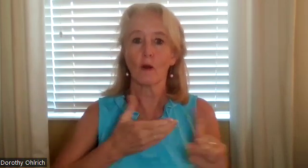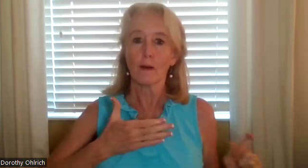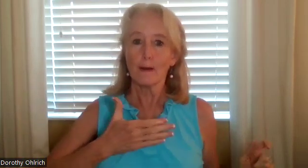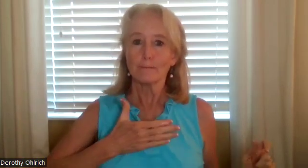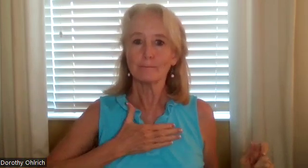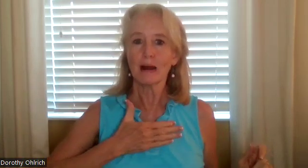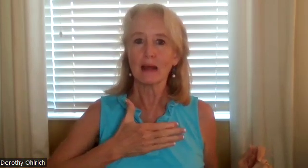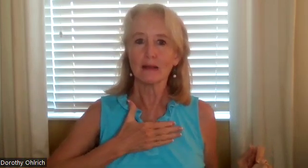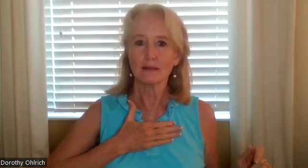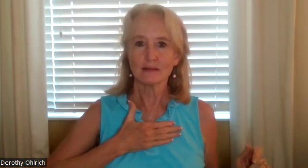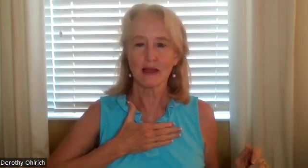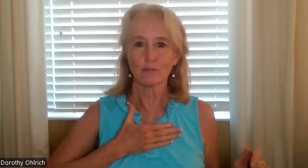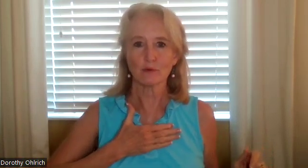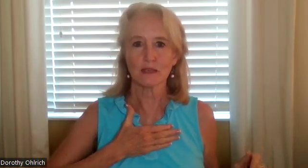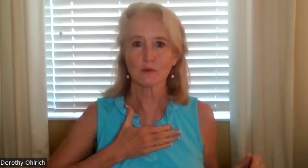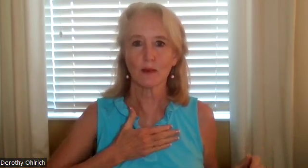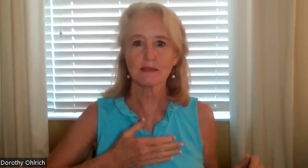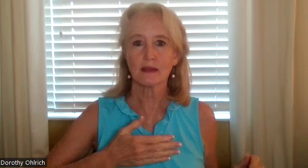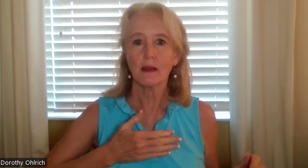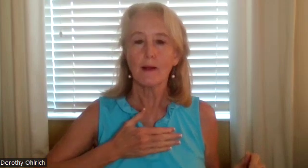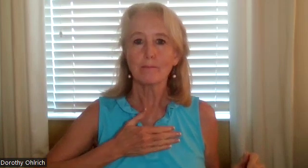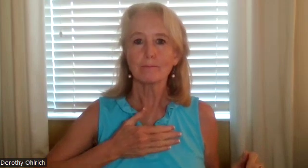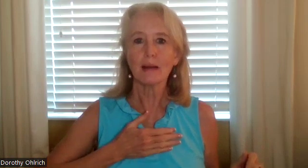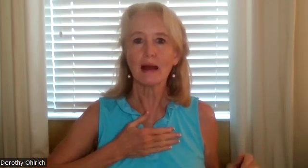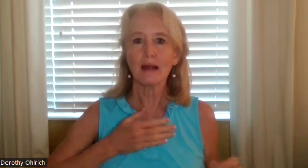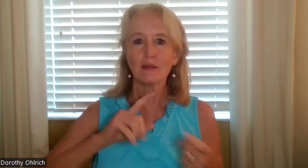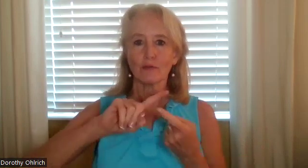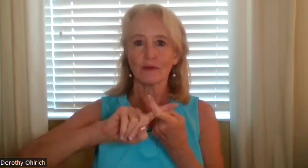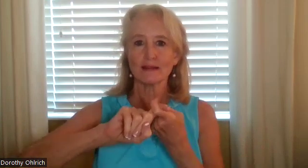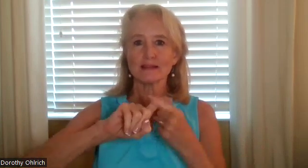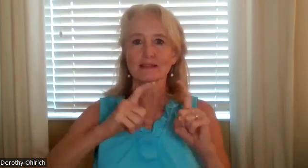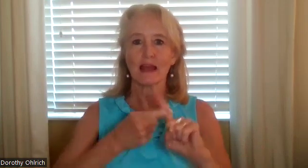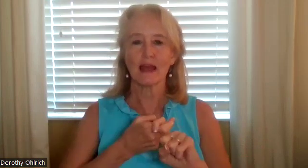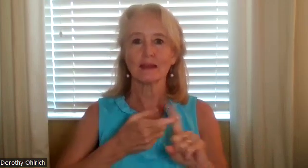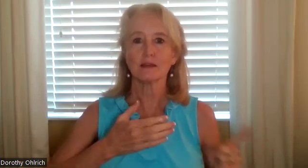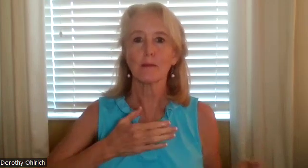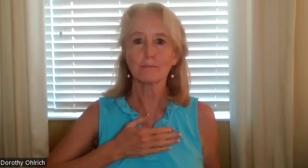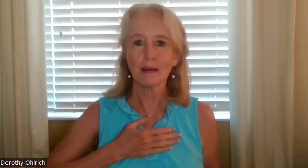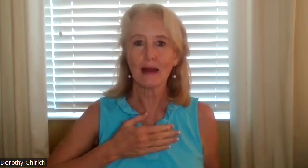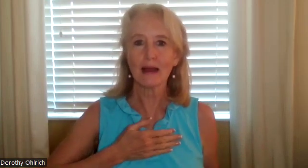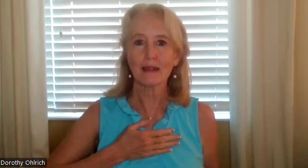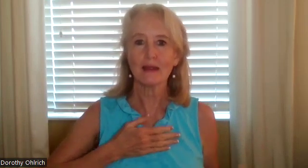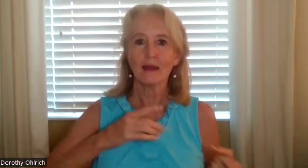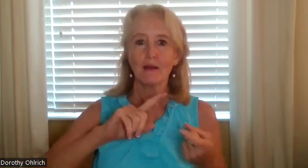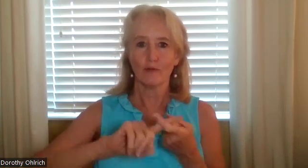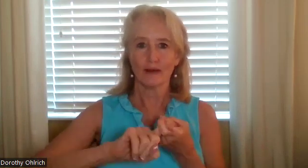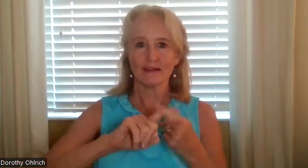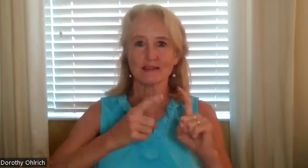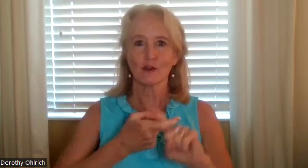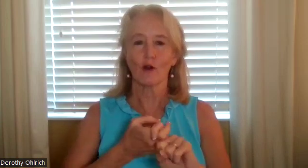are my, tap your chest twice, my friends, and my friends